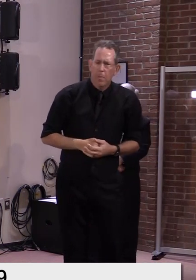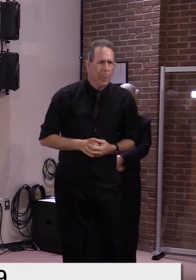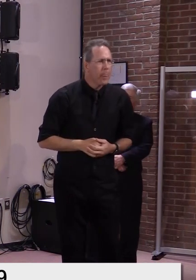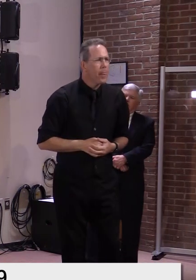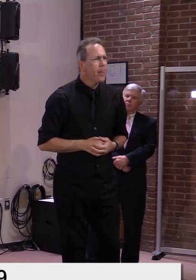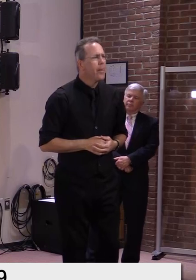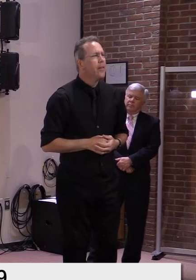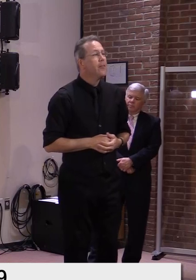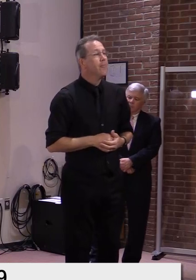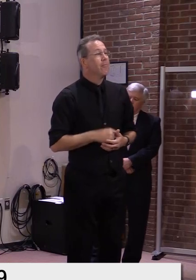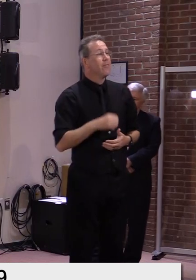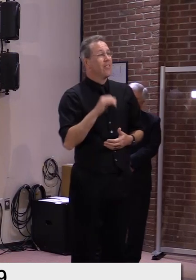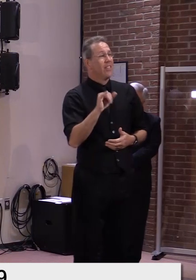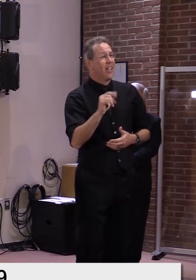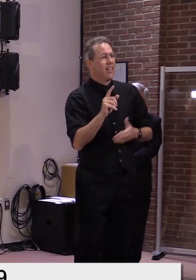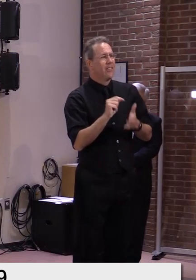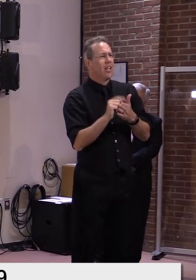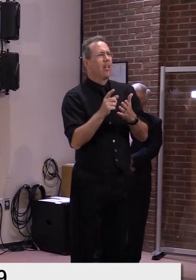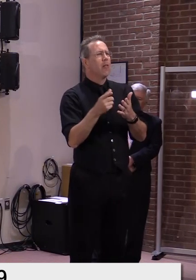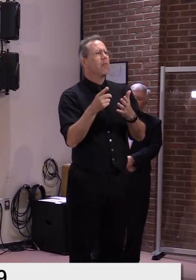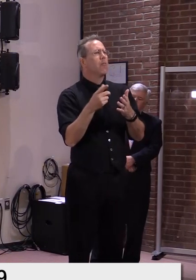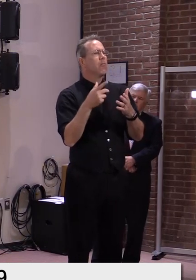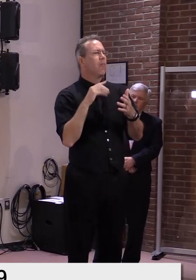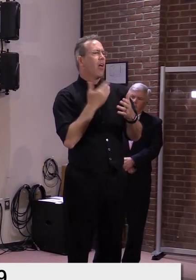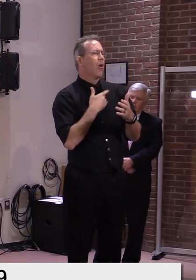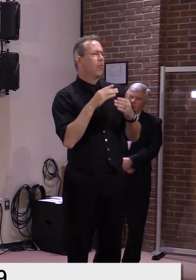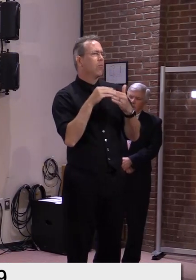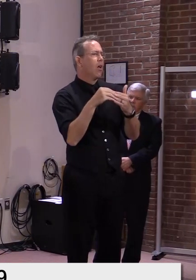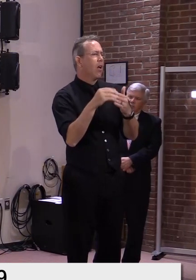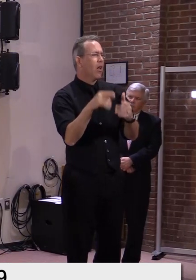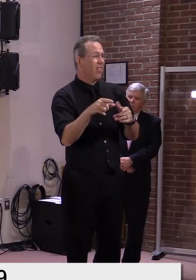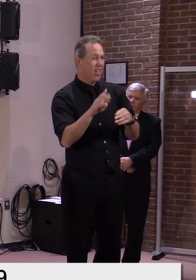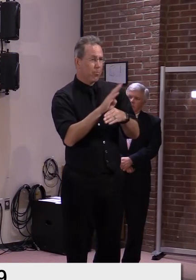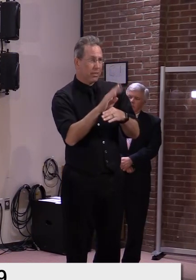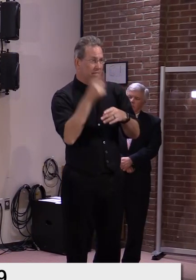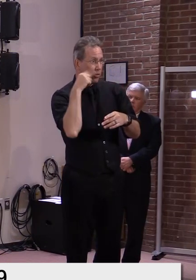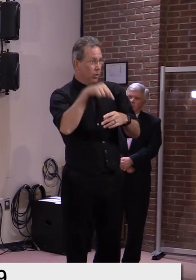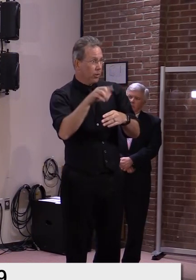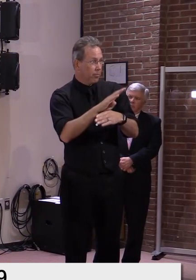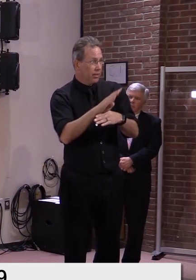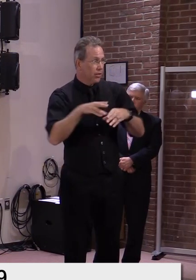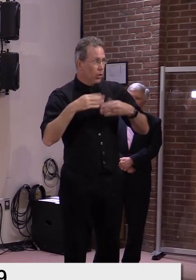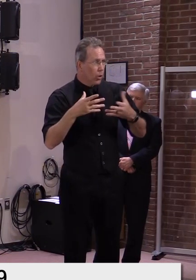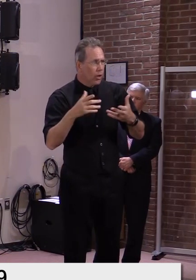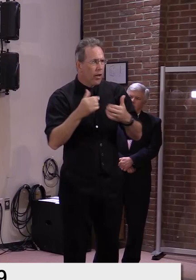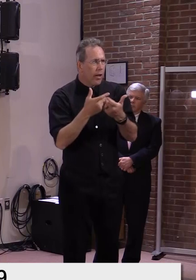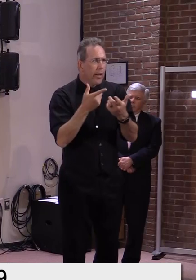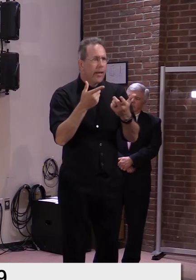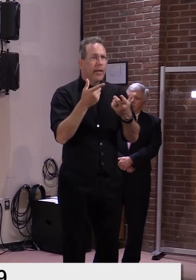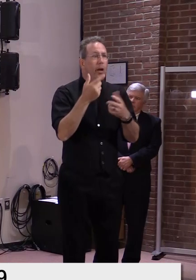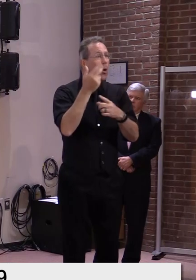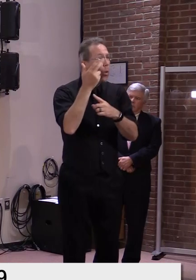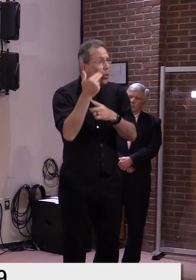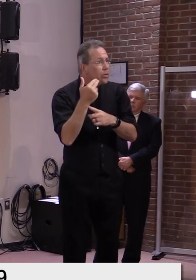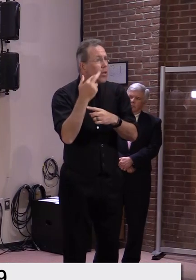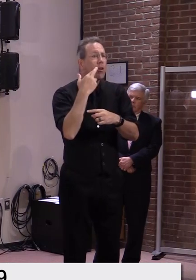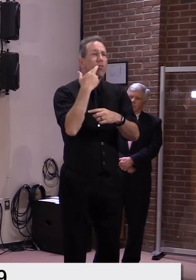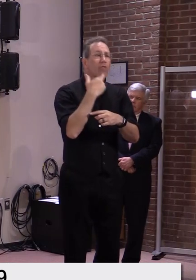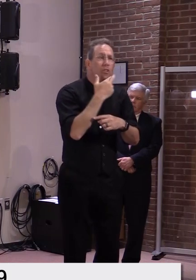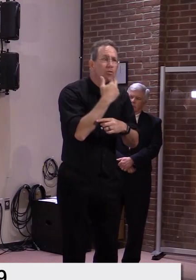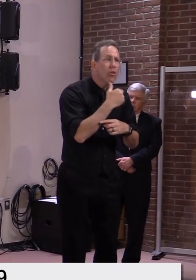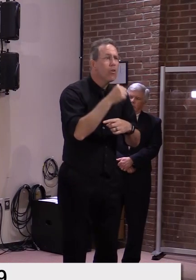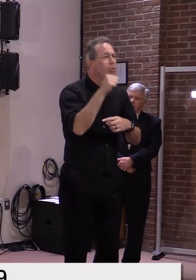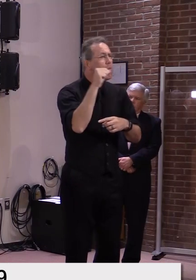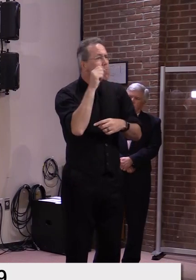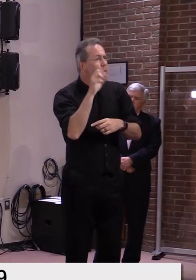or lodging or any business for that matter, they have to take the temperature, so to speak, of their customers and